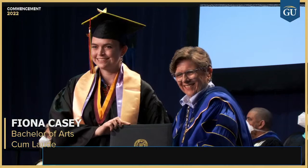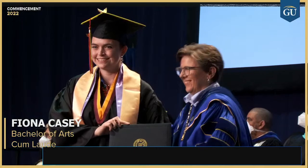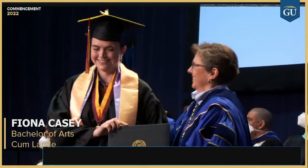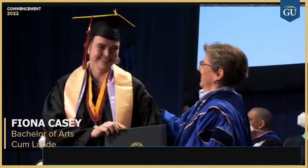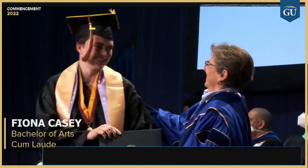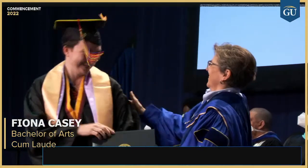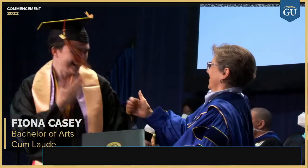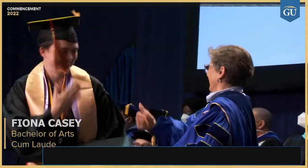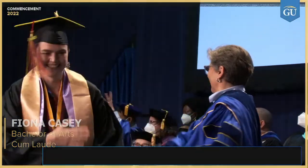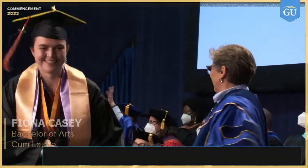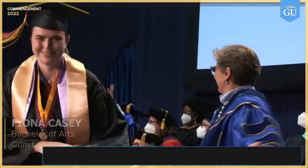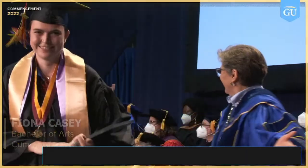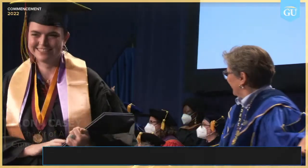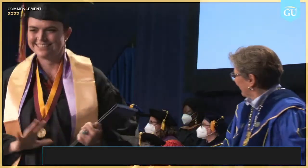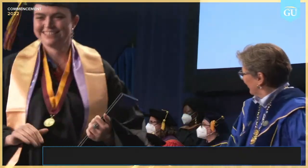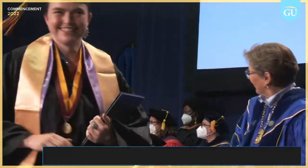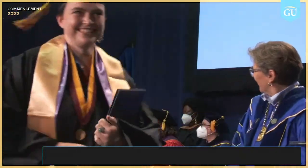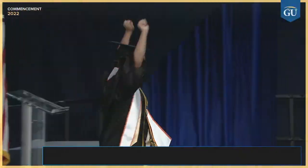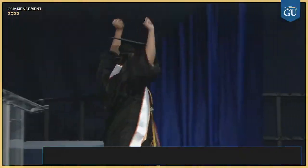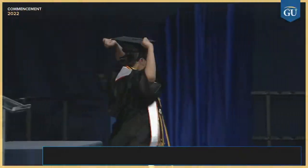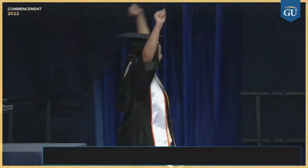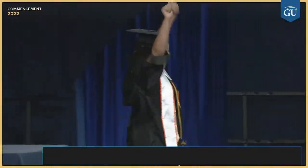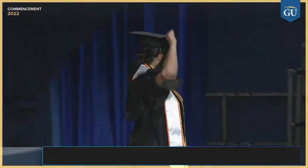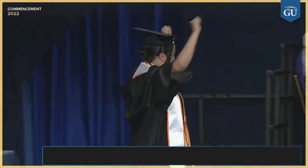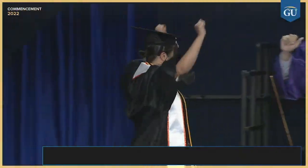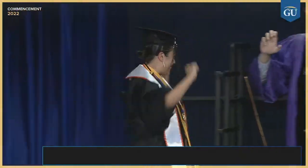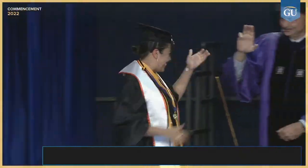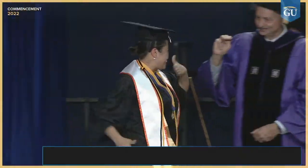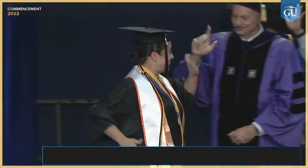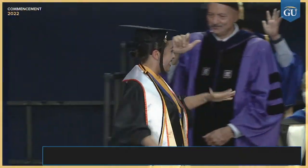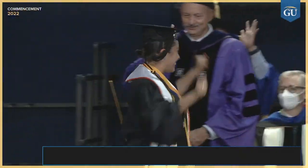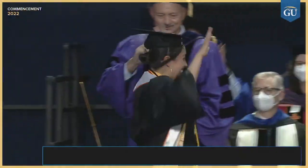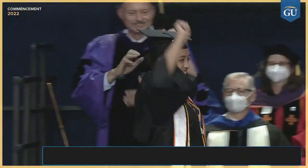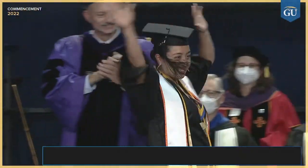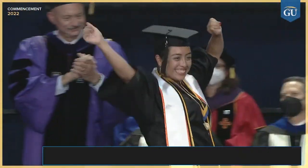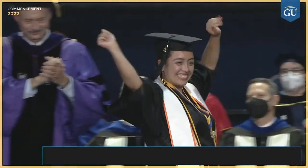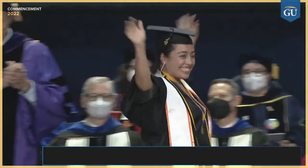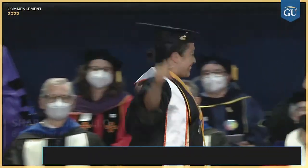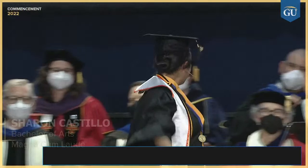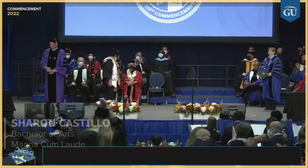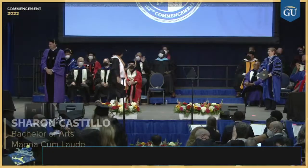Sharon Castillo, Bachelor of Arts, magna cum laude.